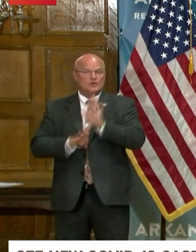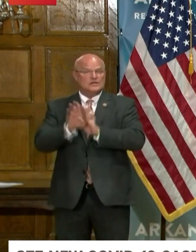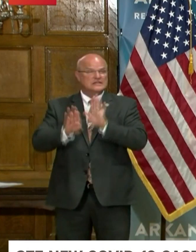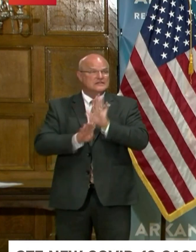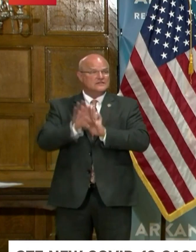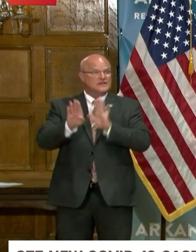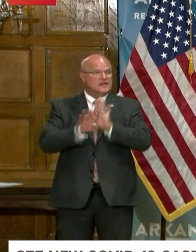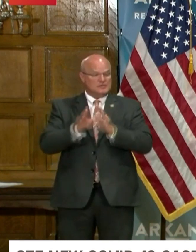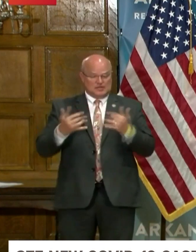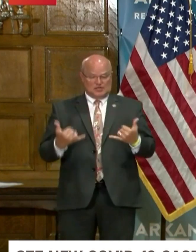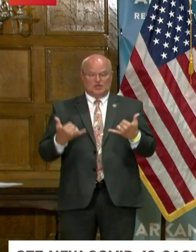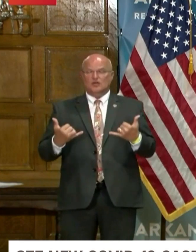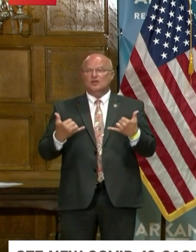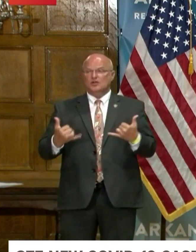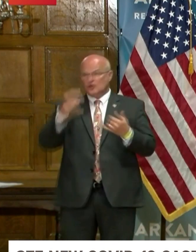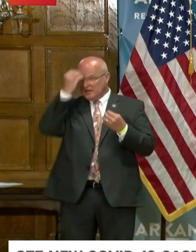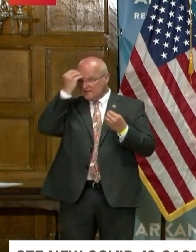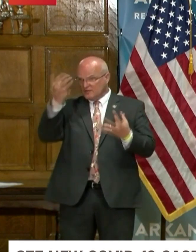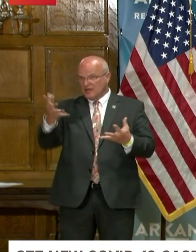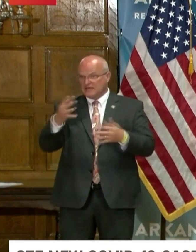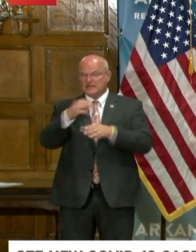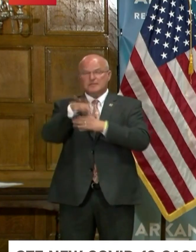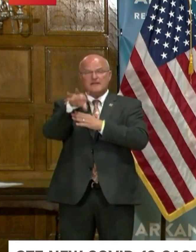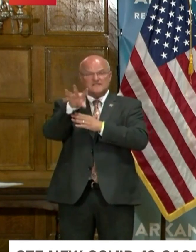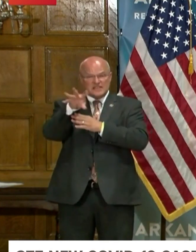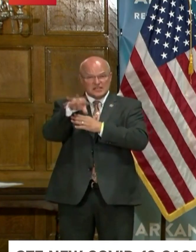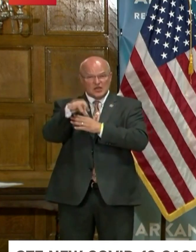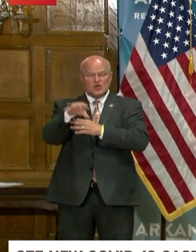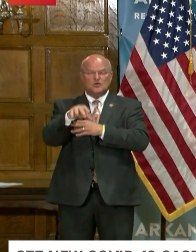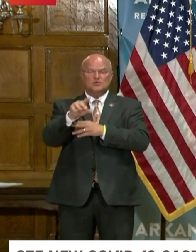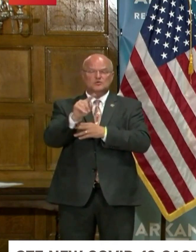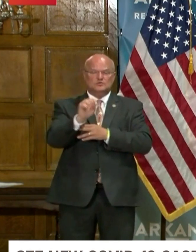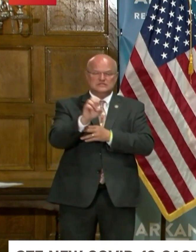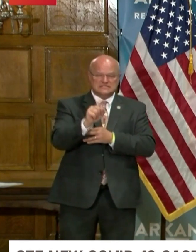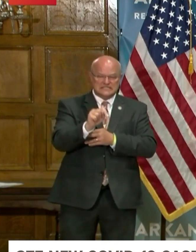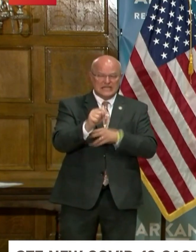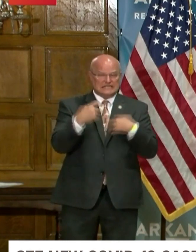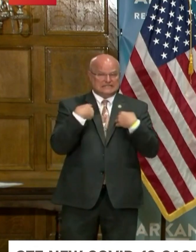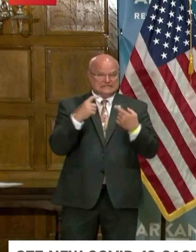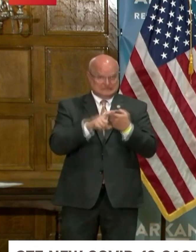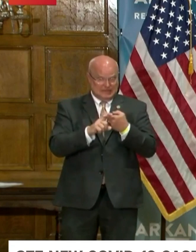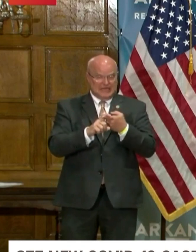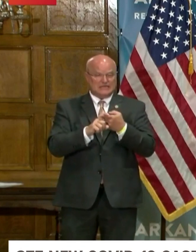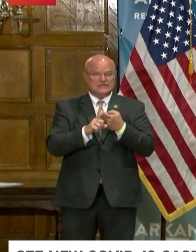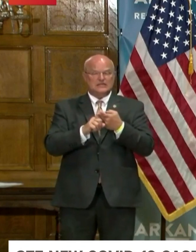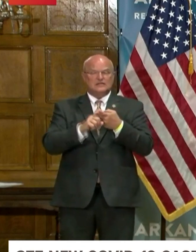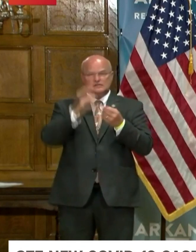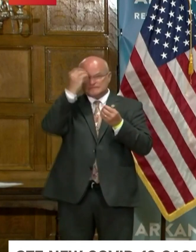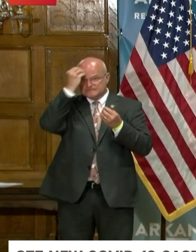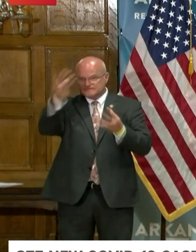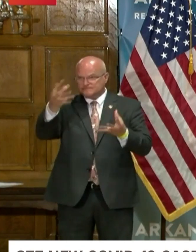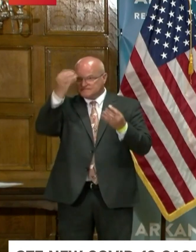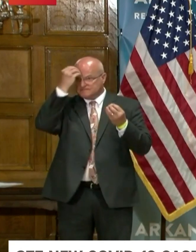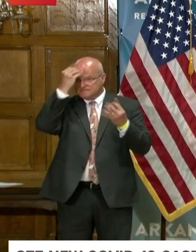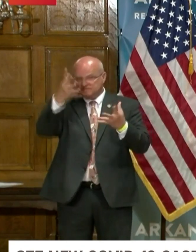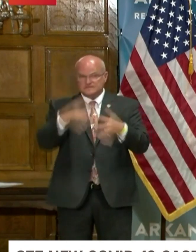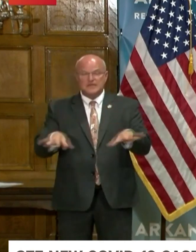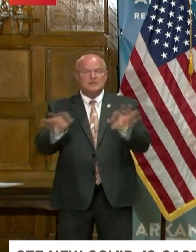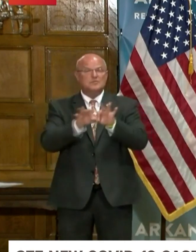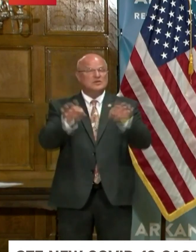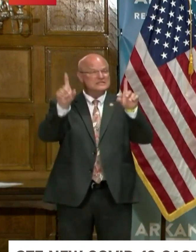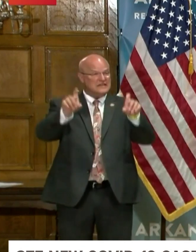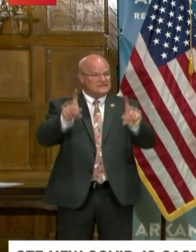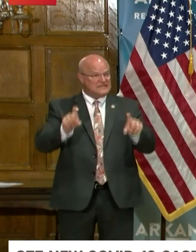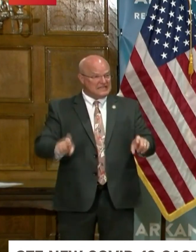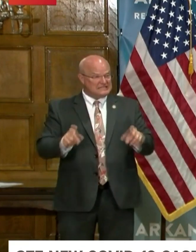developing current informational videos and texts in Spanish to transmit the importance of